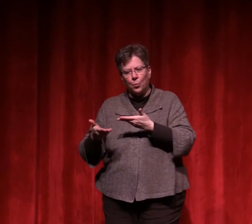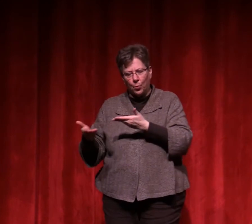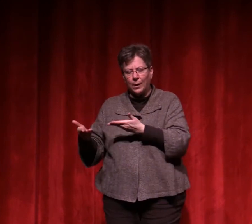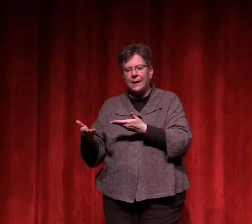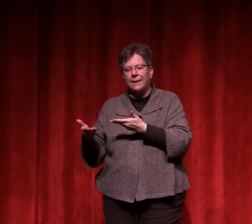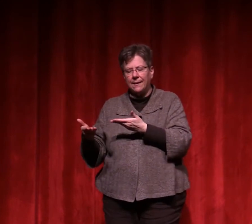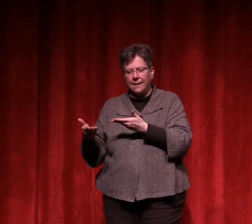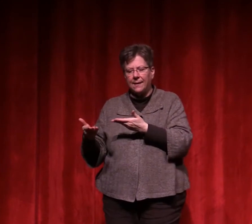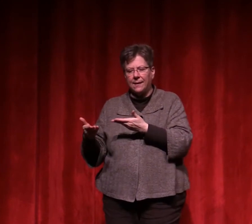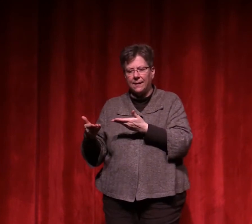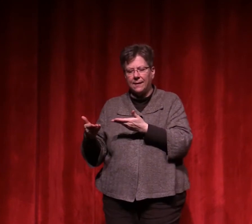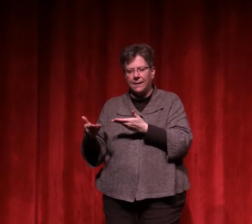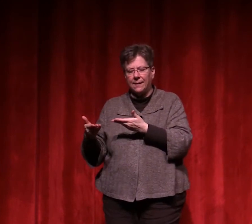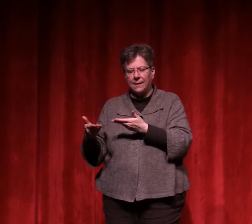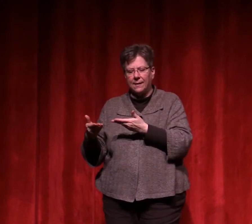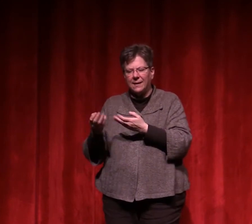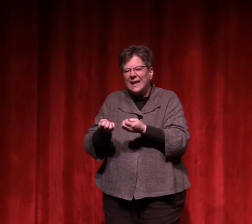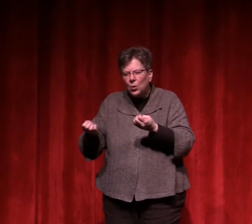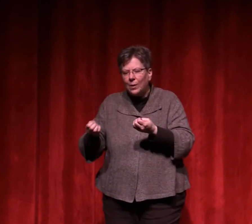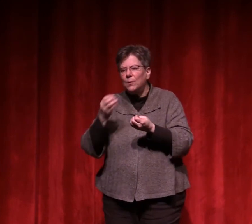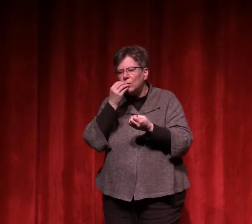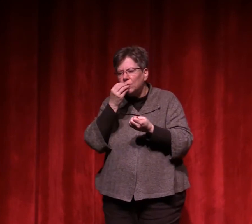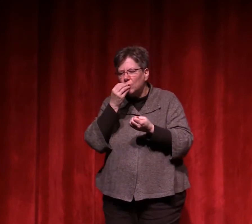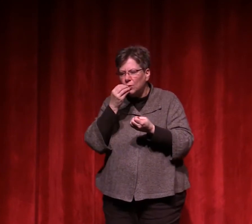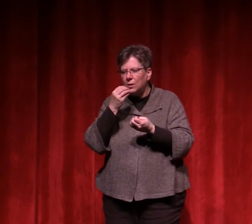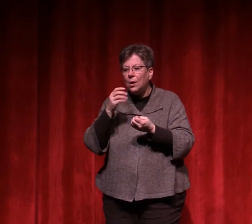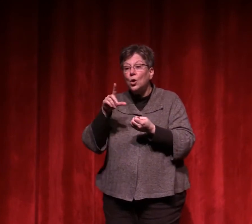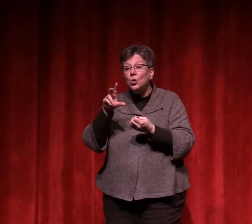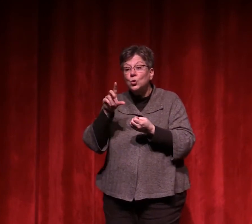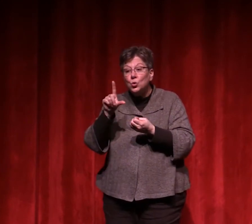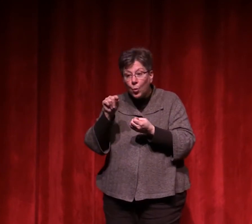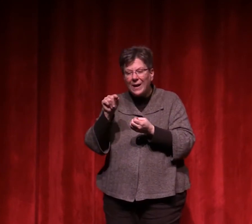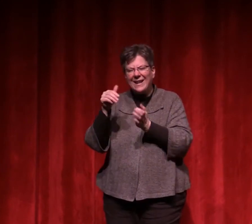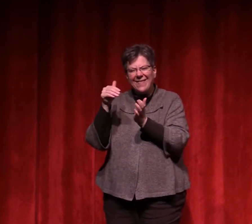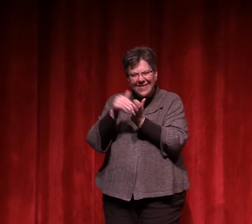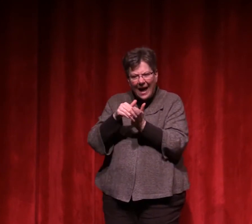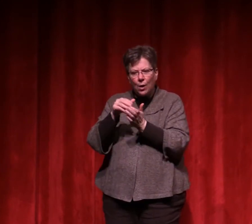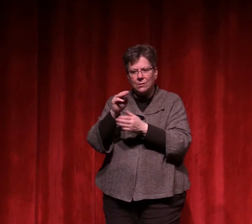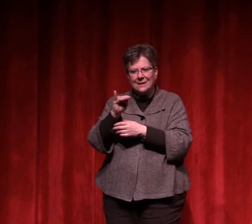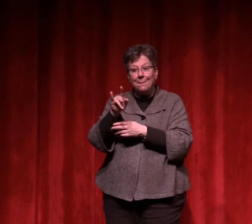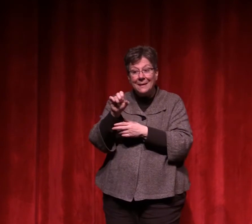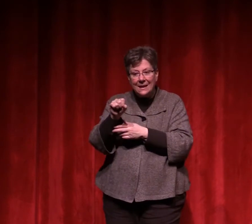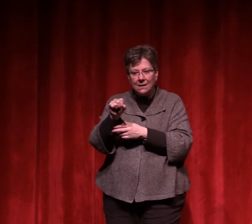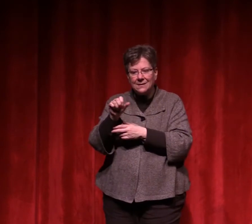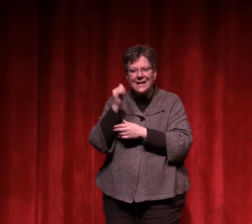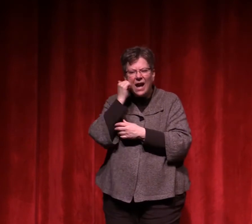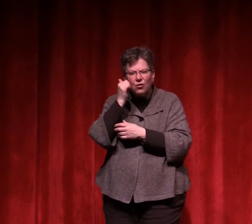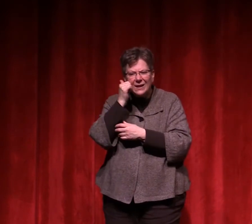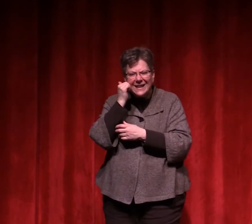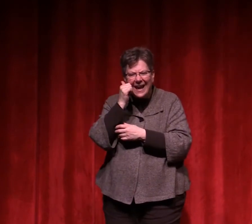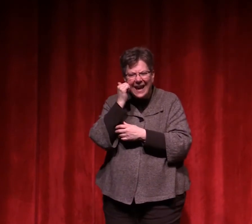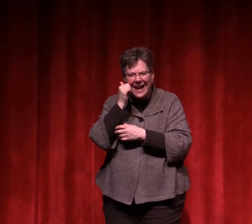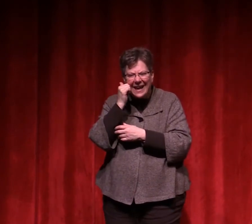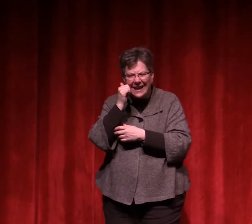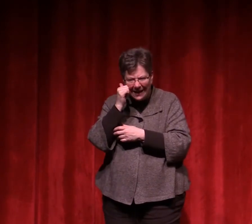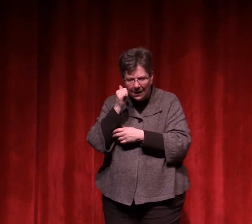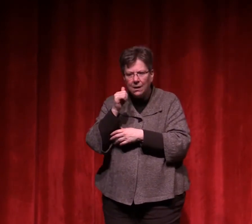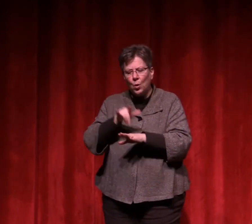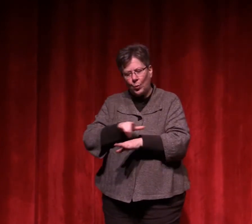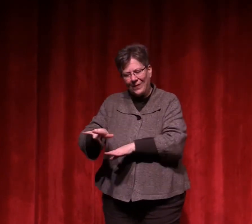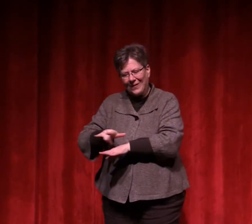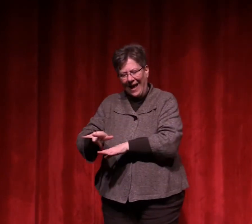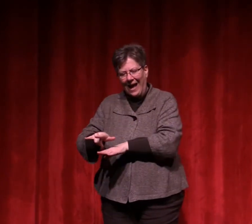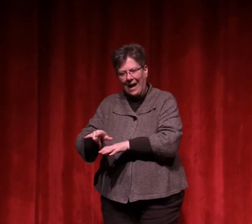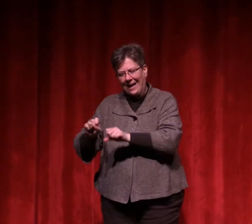had a tough time due to Hurricane Dorian. We were flying 20,000 meals a day, and it was hot barbecue stuff. I've never been in a plane that smelled